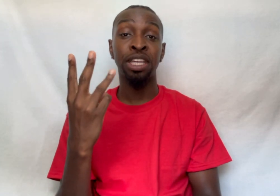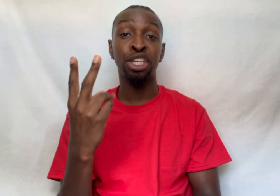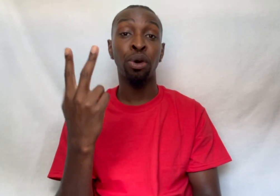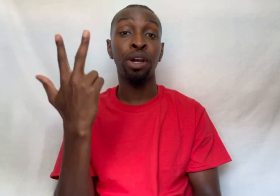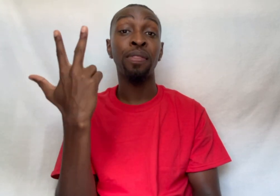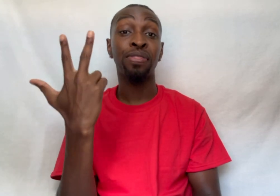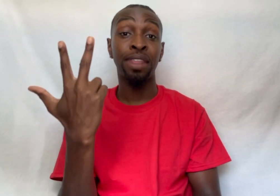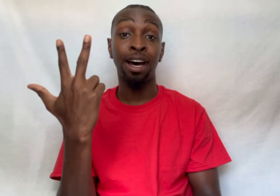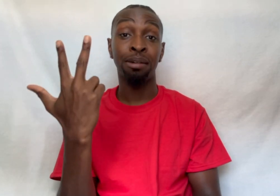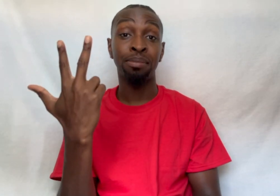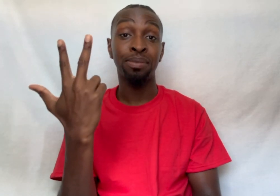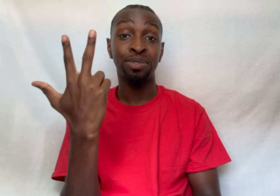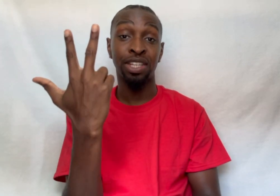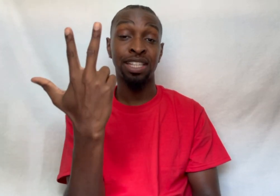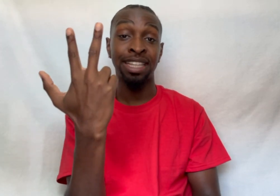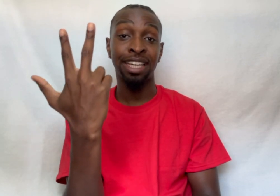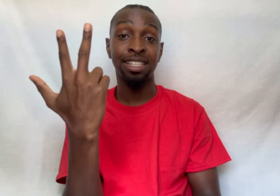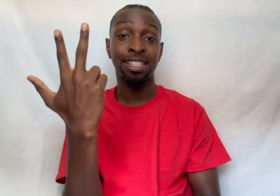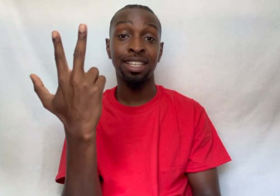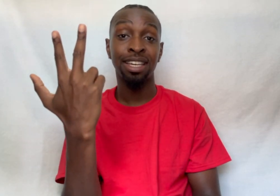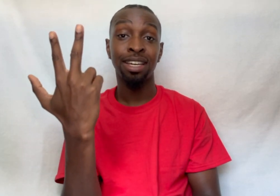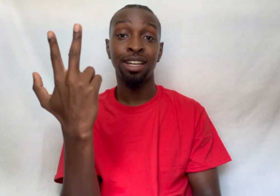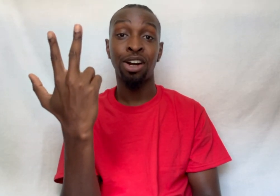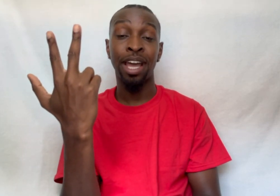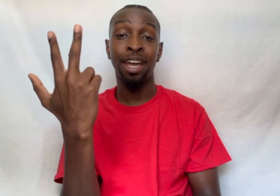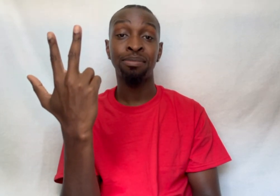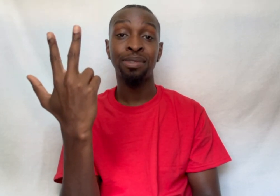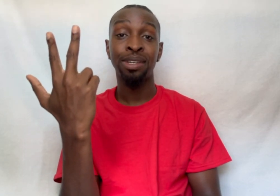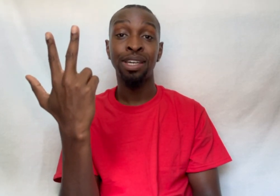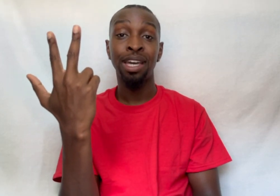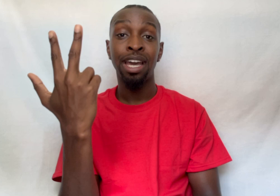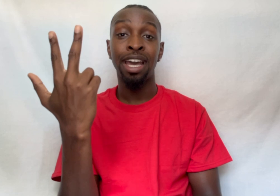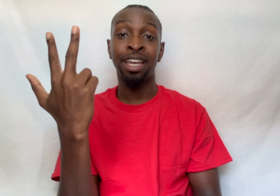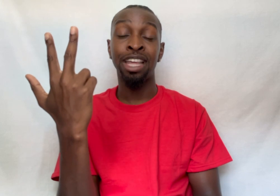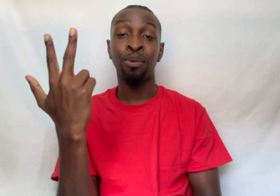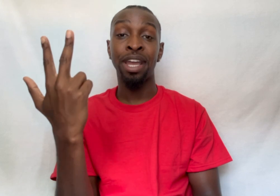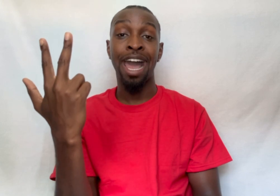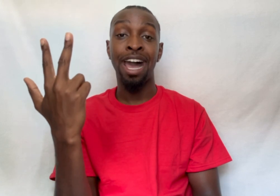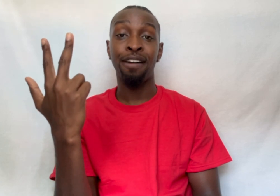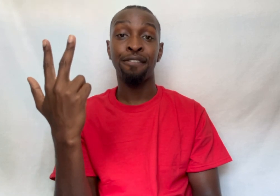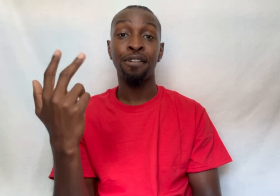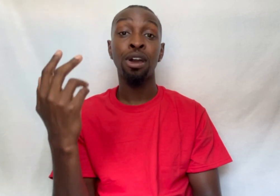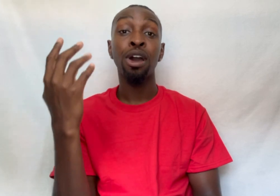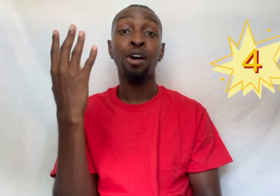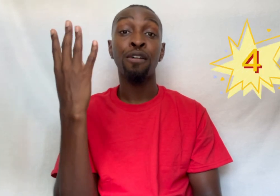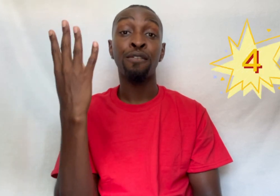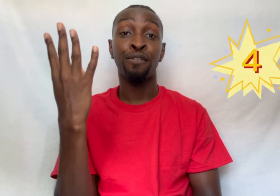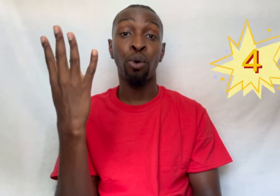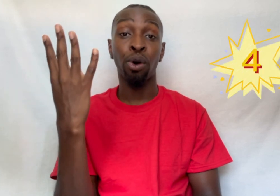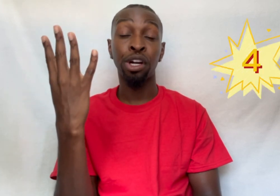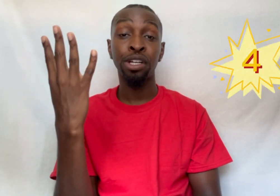your thumb, just like this. Okay, and then we have 4,